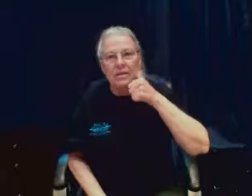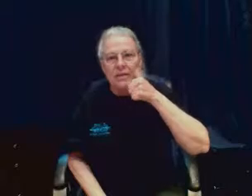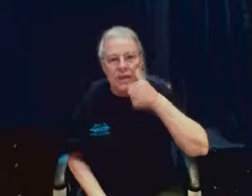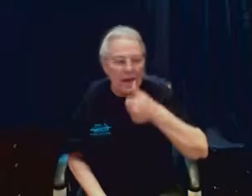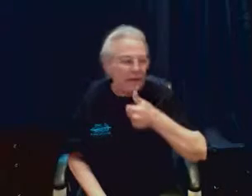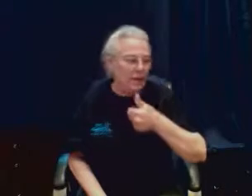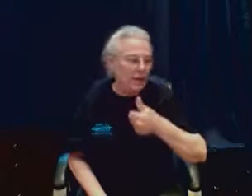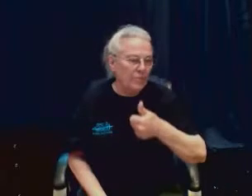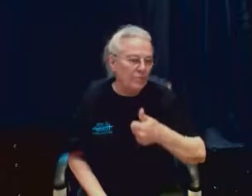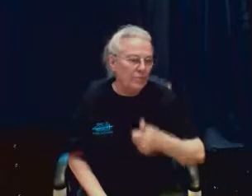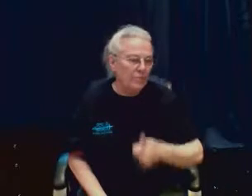Daily.